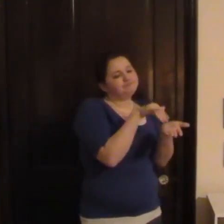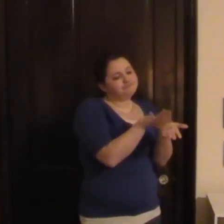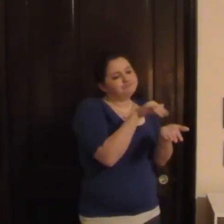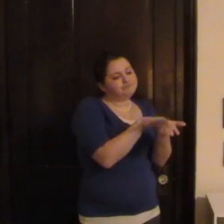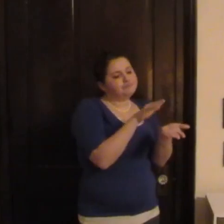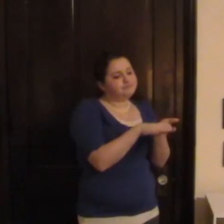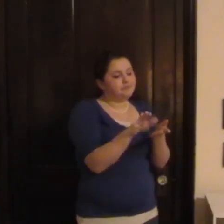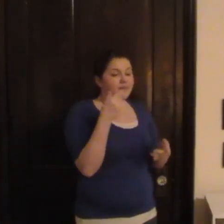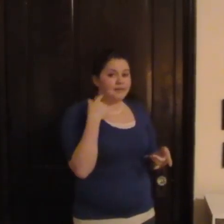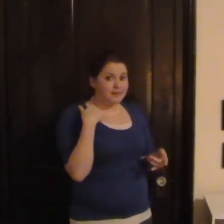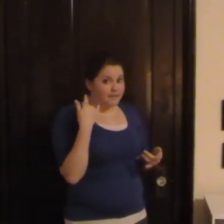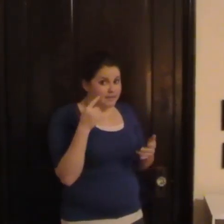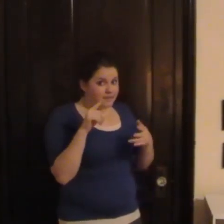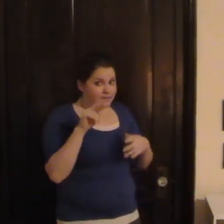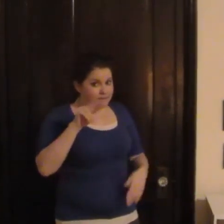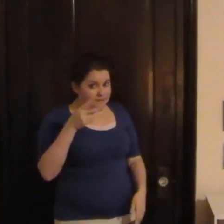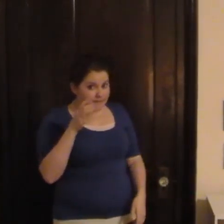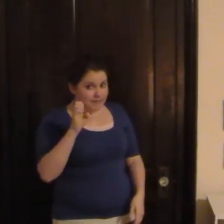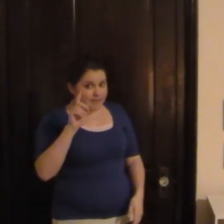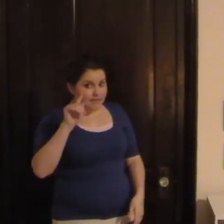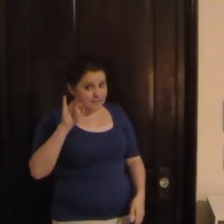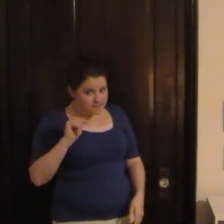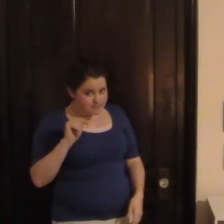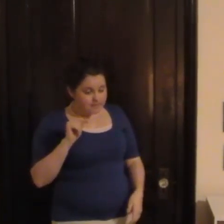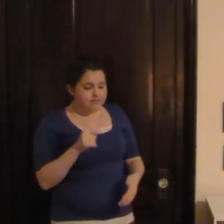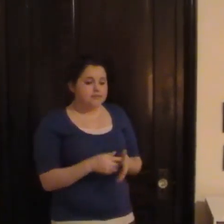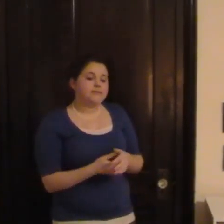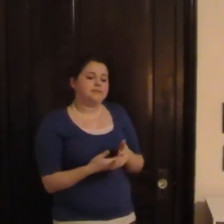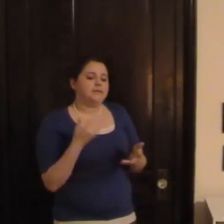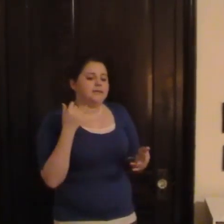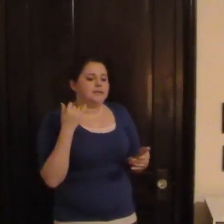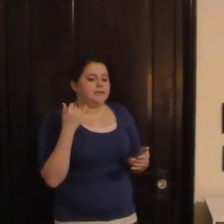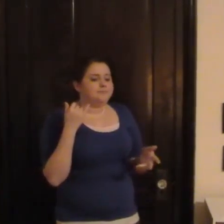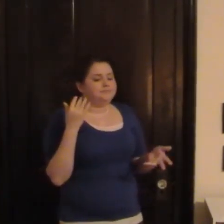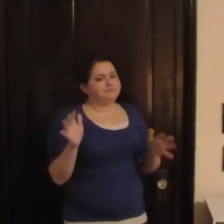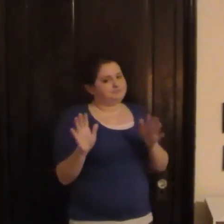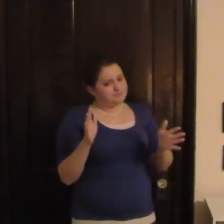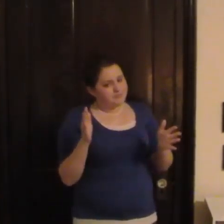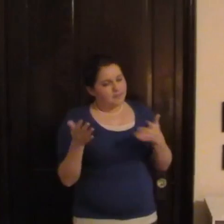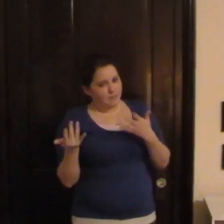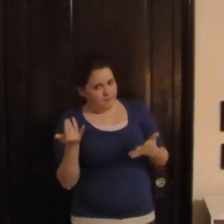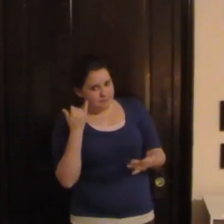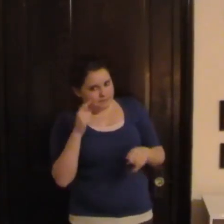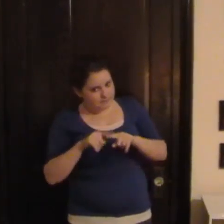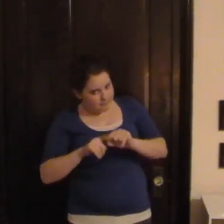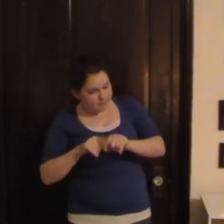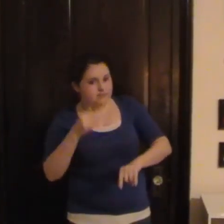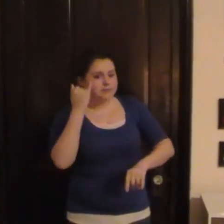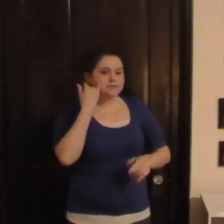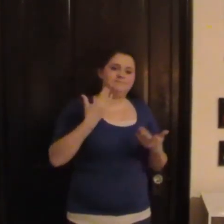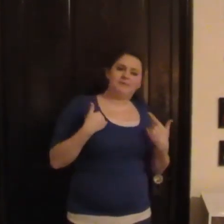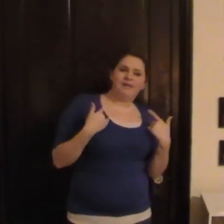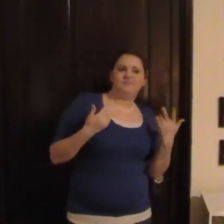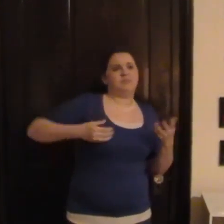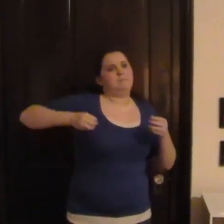looking at the checks. Now that depends again on the size of your corporation. If it's really huge and you're talking, several hundred or even thousands of people, obviously that's not